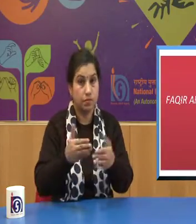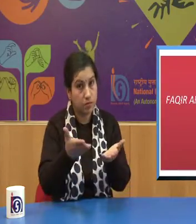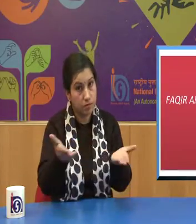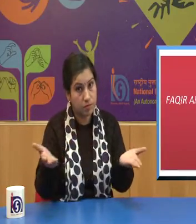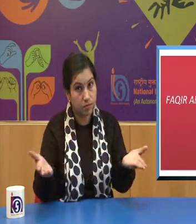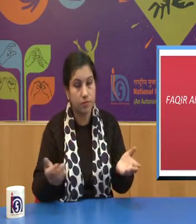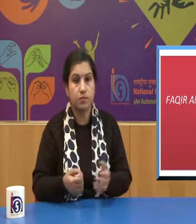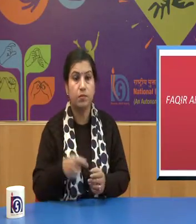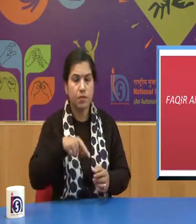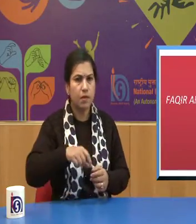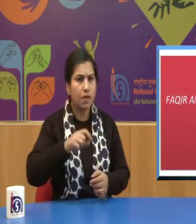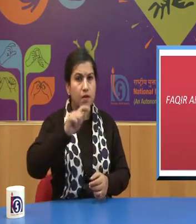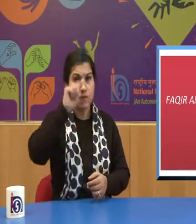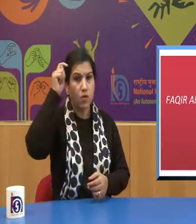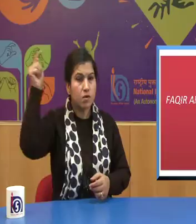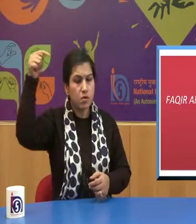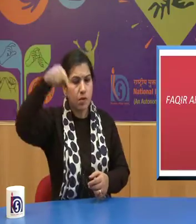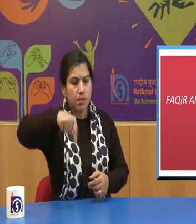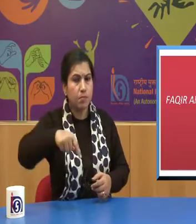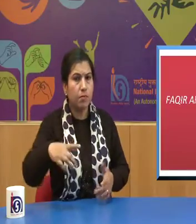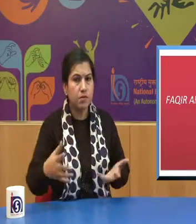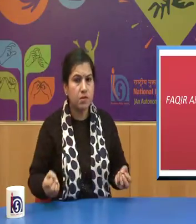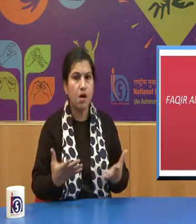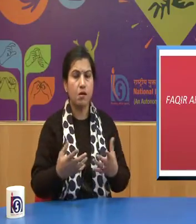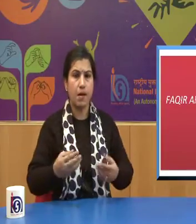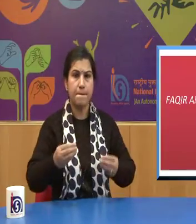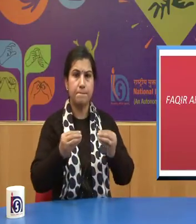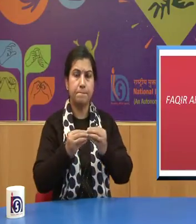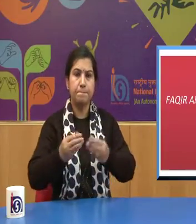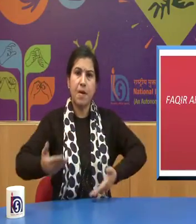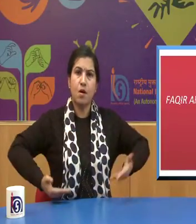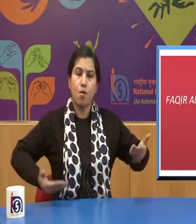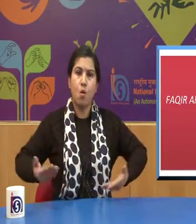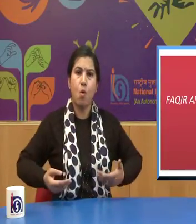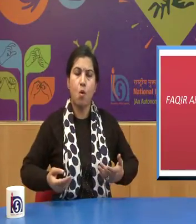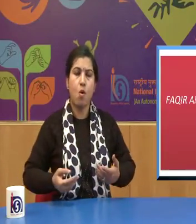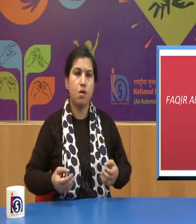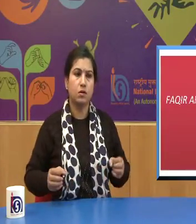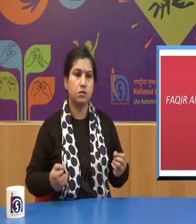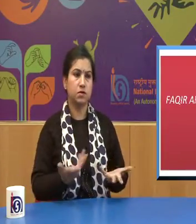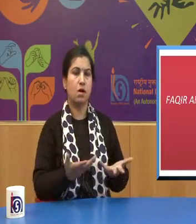Learners, the British established control over Bengal in the year 1757,